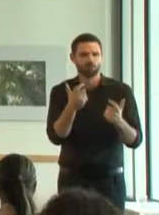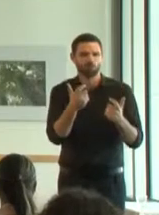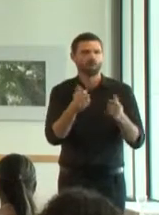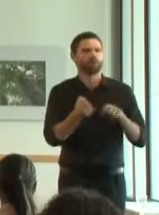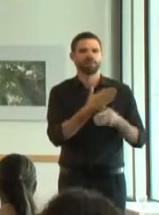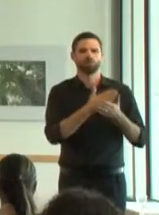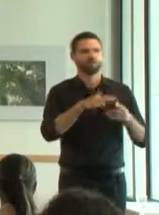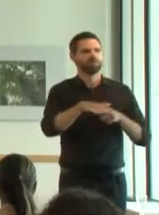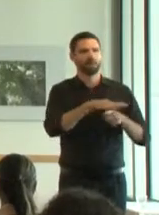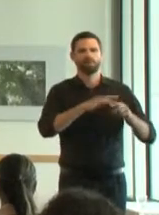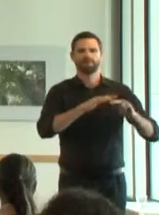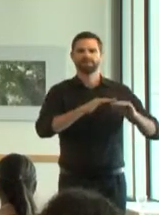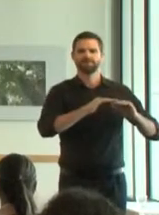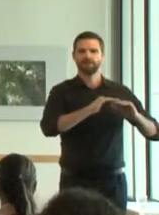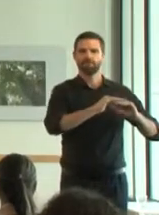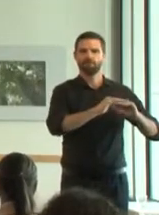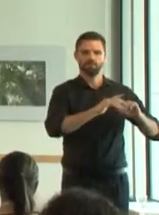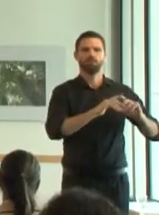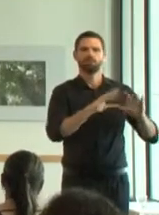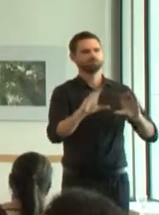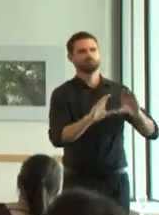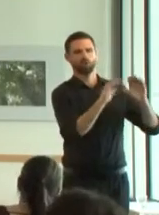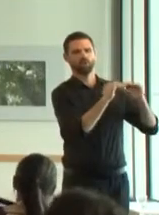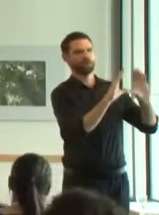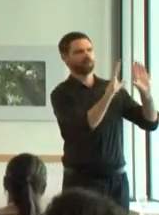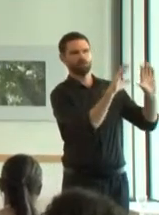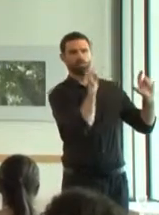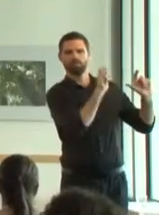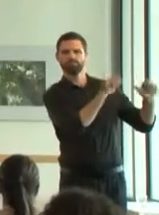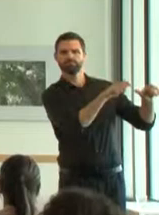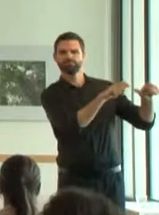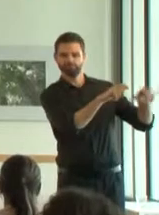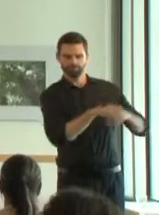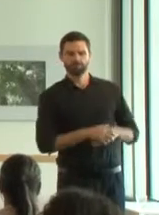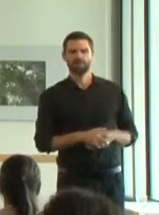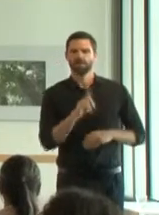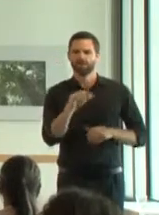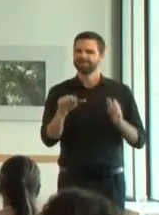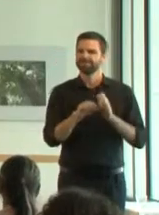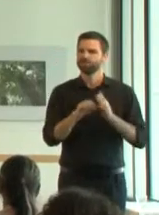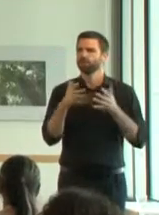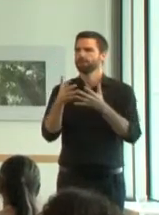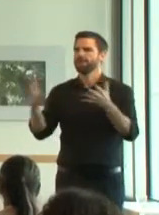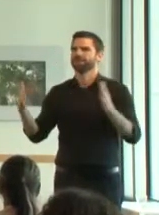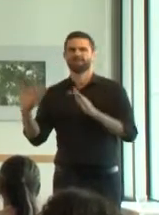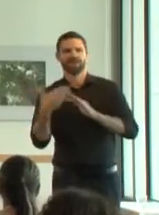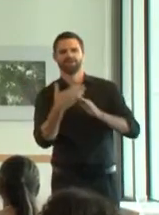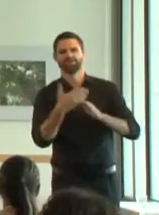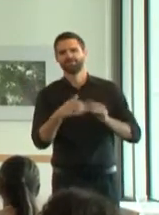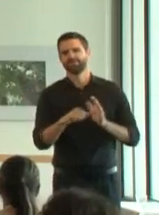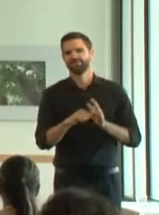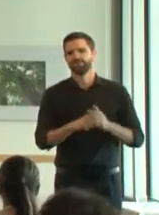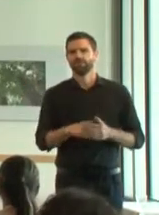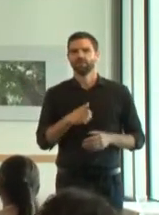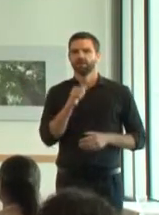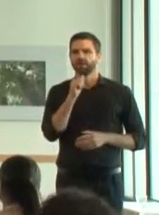environment, pop them on the shelf, and they'll be there for a while. They kind of last a while. But they're pretty difficult for mass access. So if I said to you guys that we